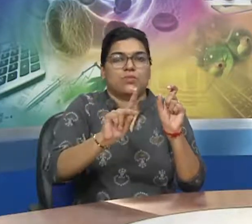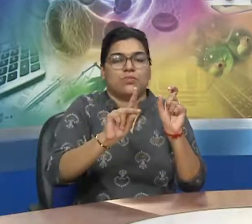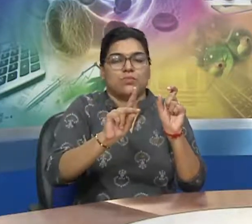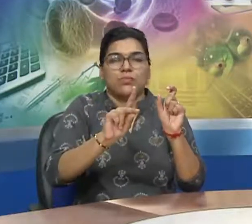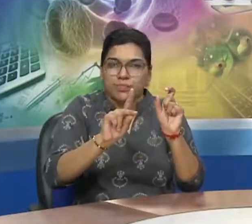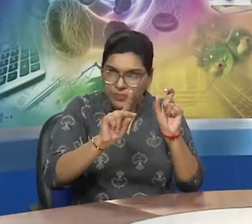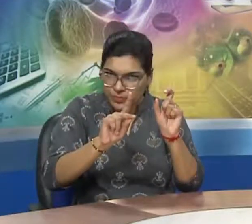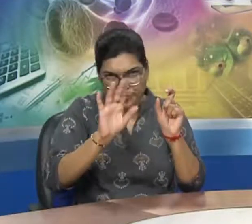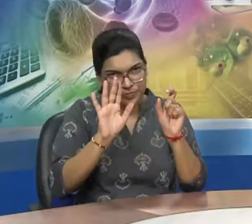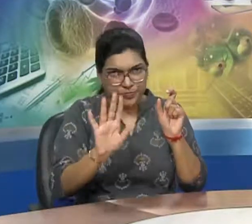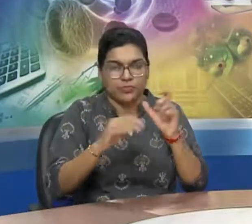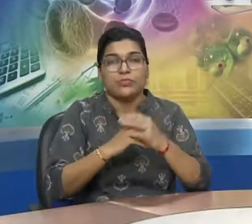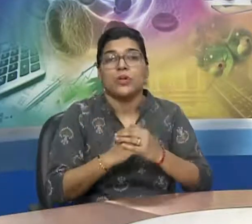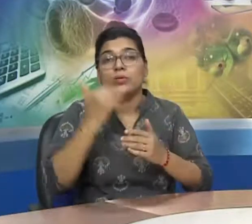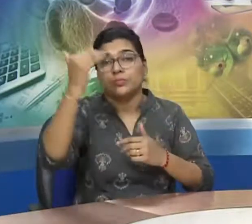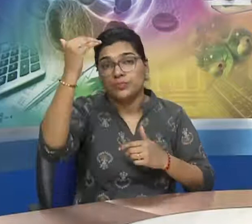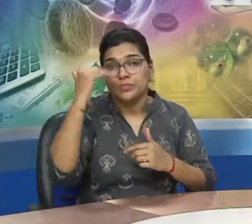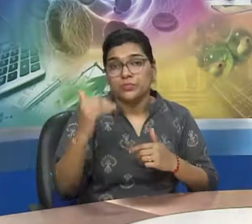So re means again.